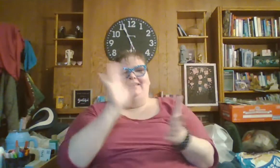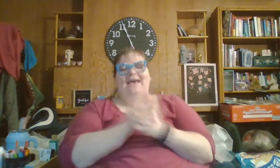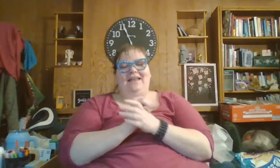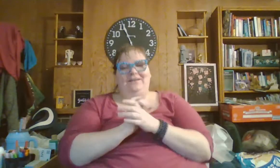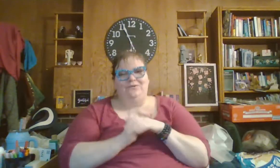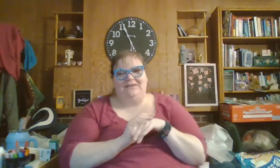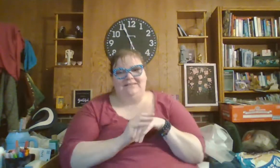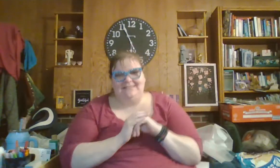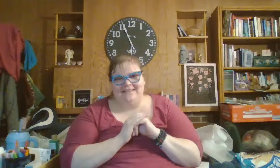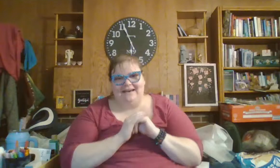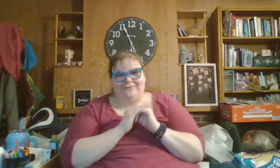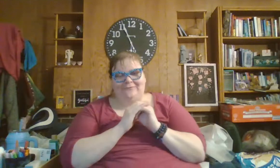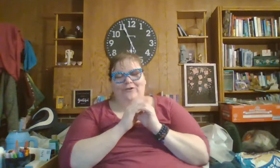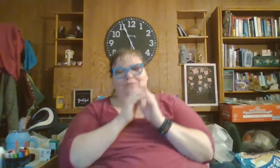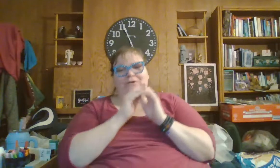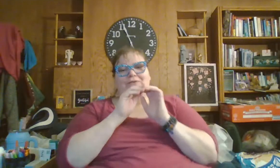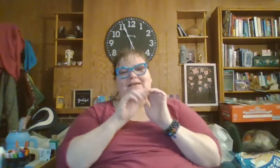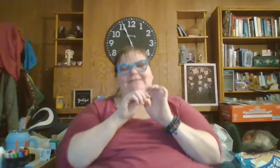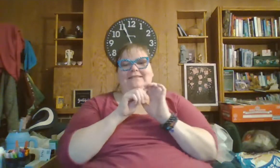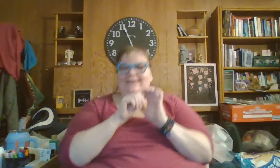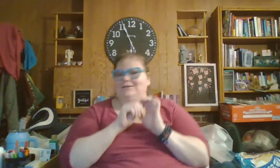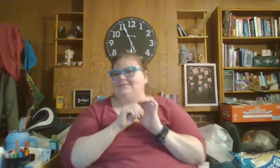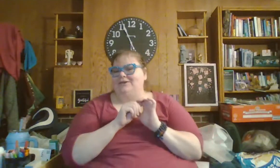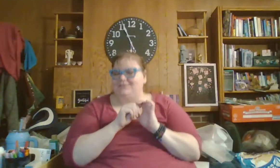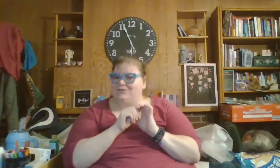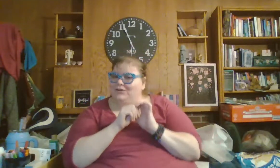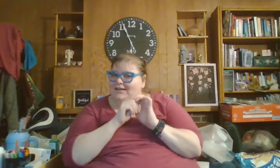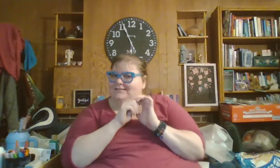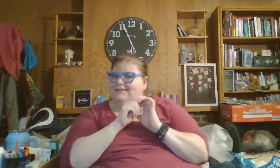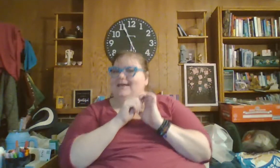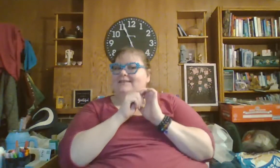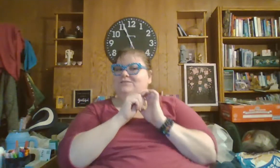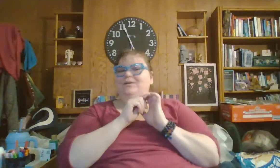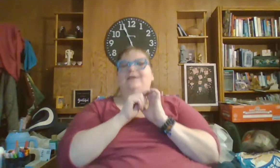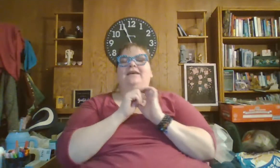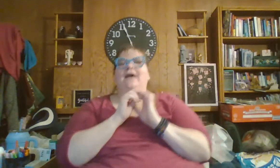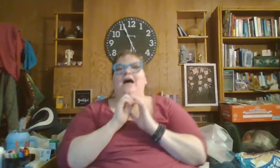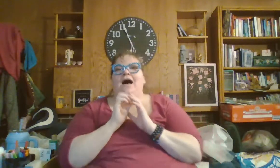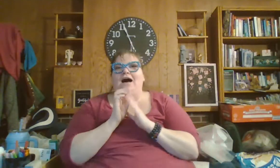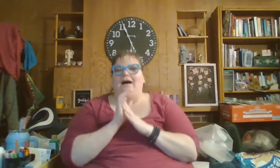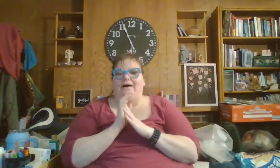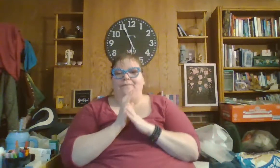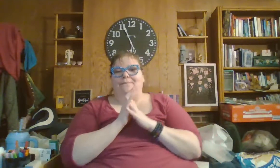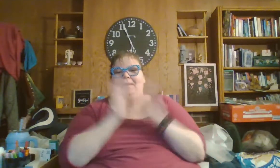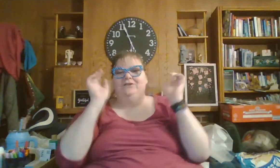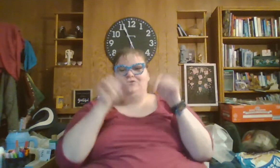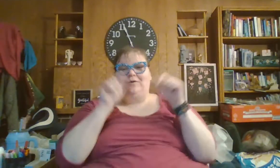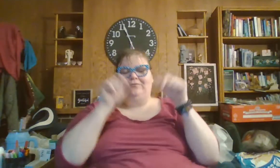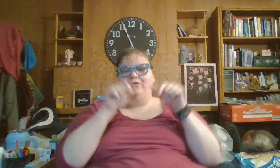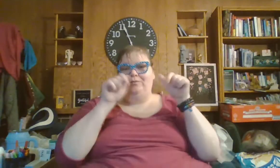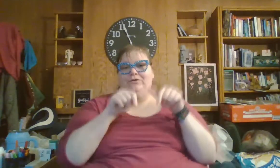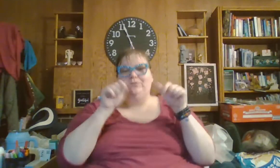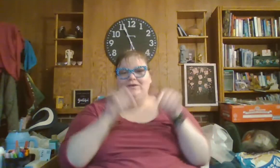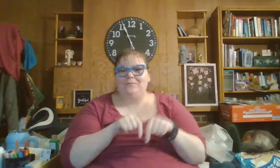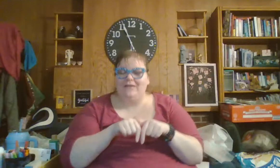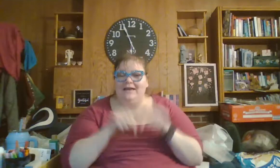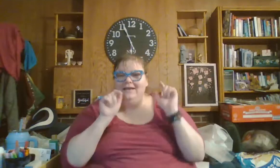Again, if you want to see that full moon in Leo Sacred Circle I did last week, drop full moon replay in